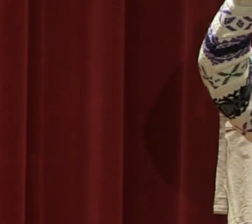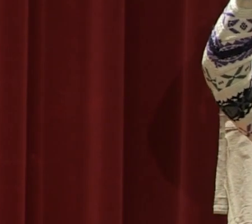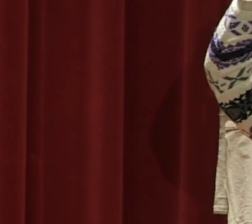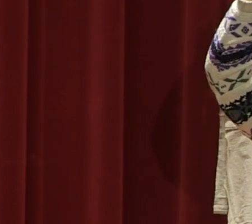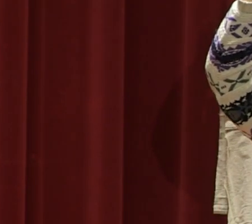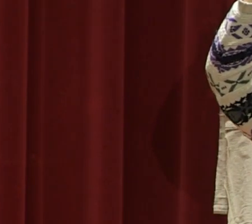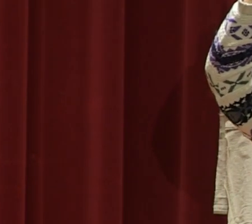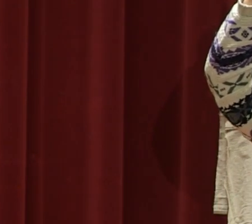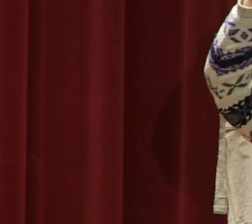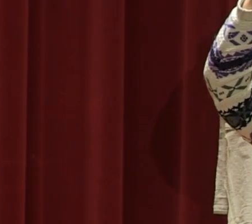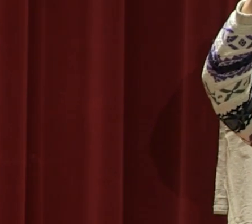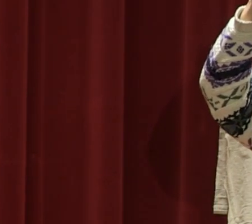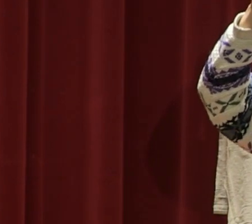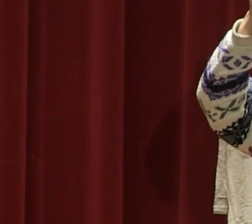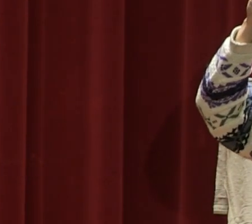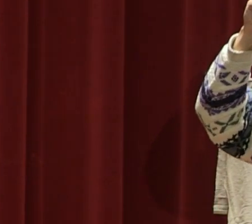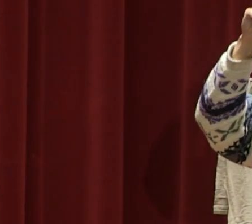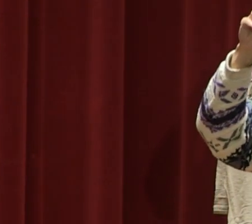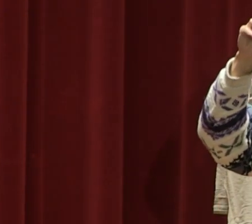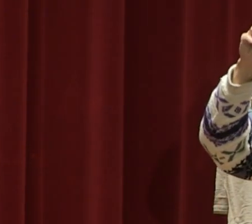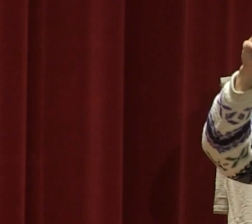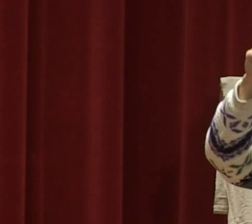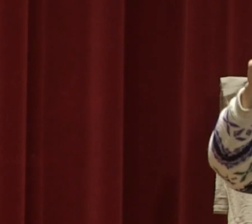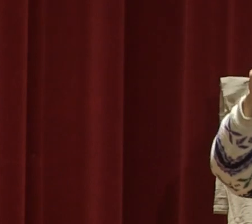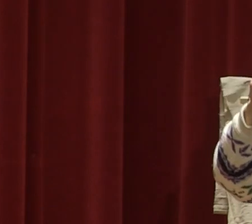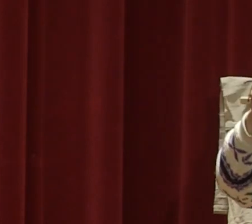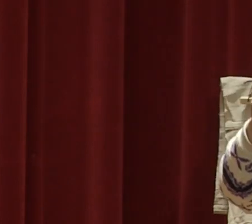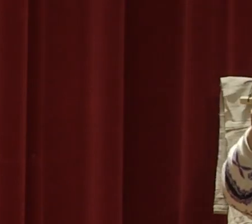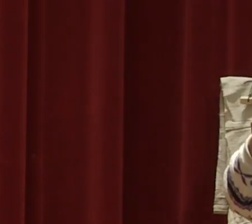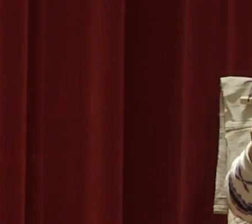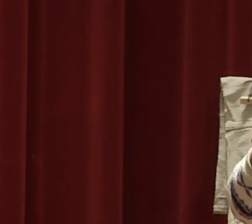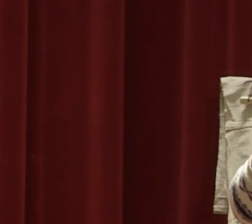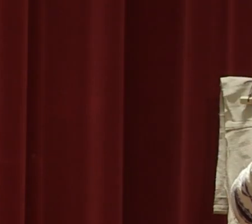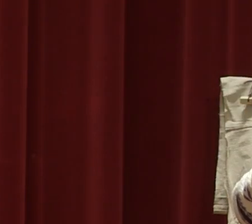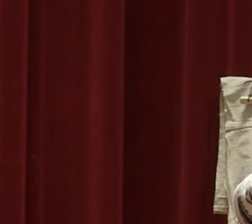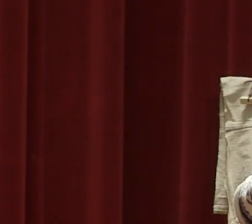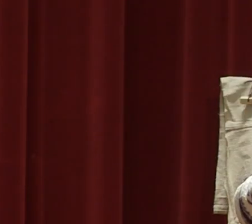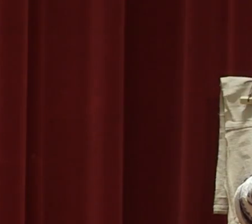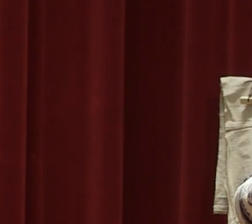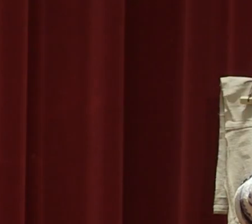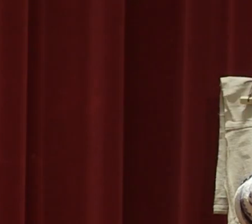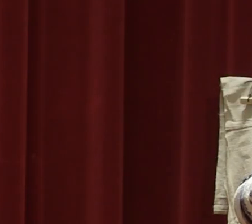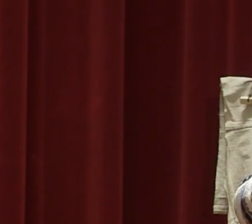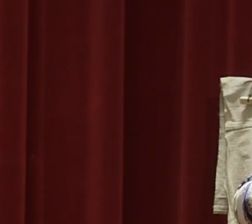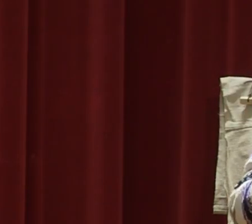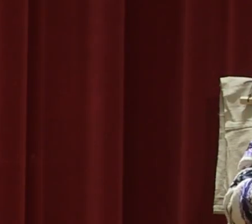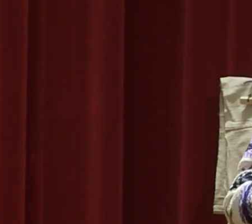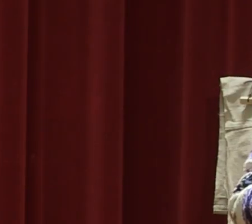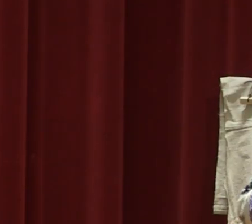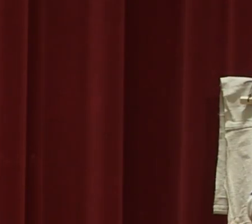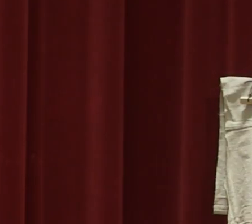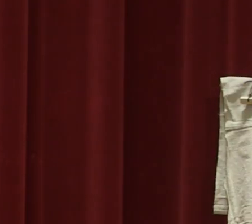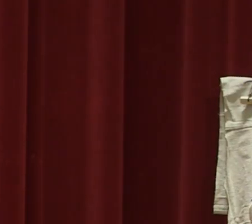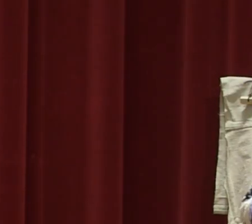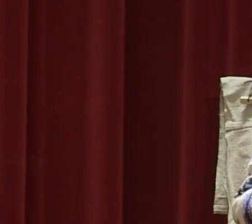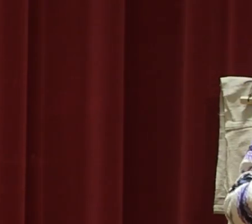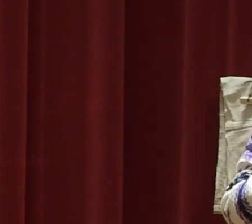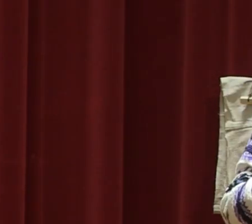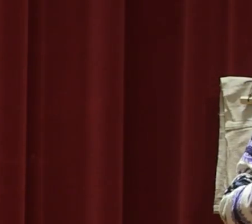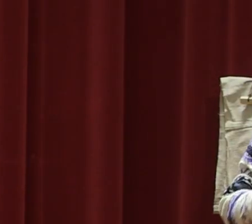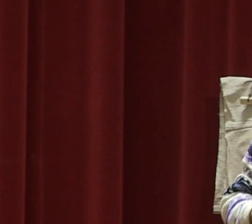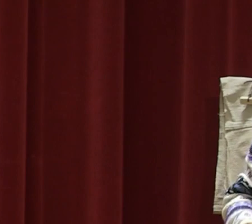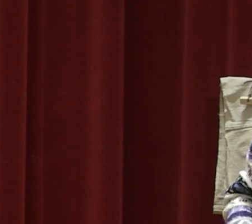But Stevie Mac, we noticed while you were playing, your hand got